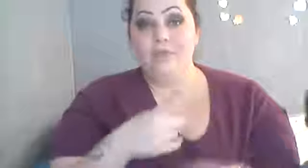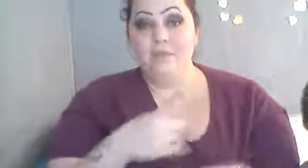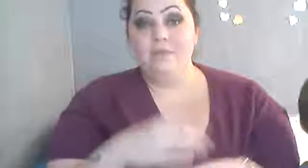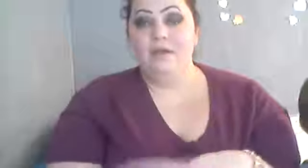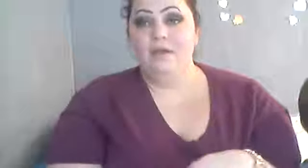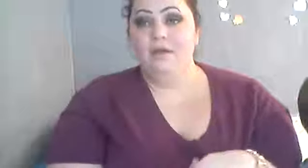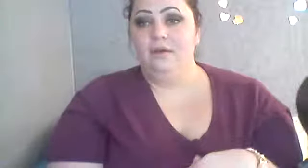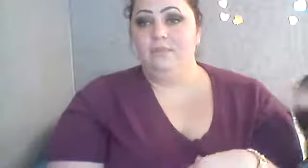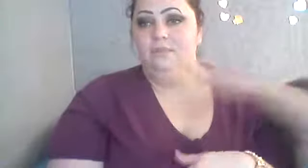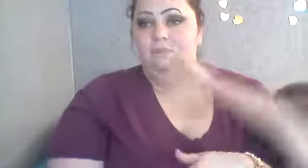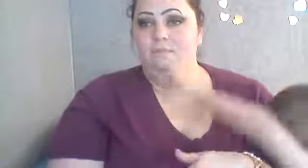them.